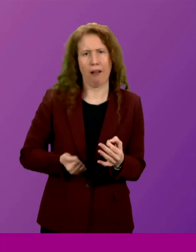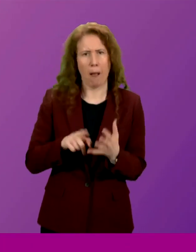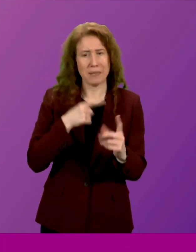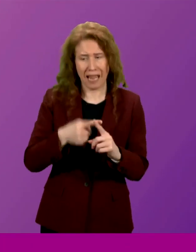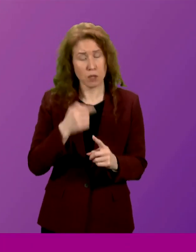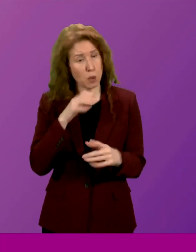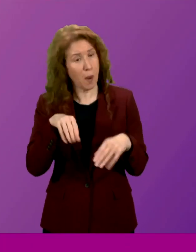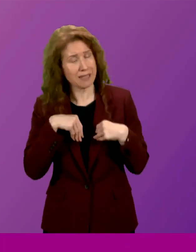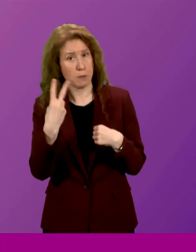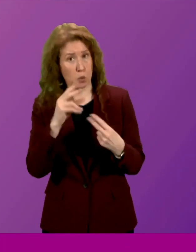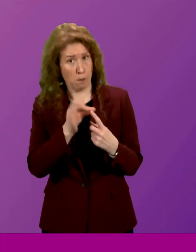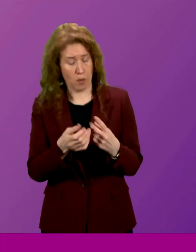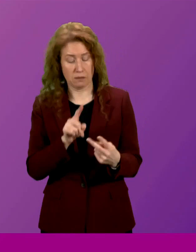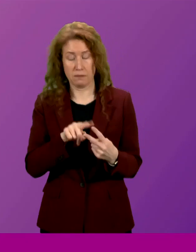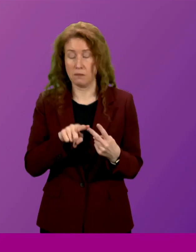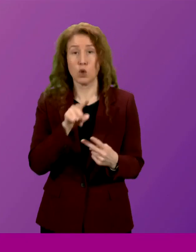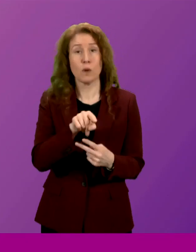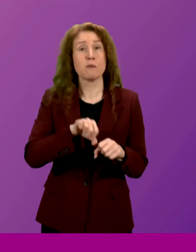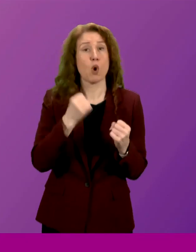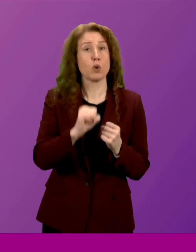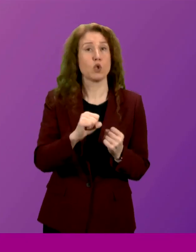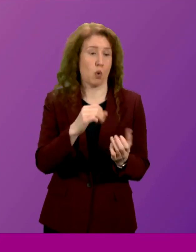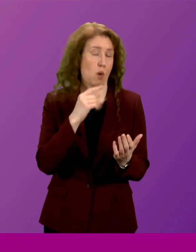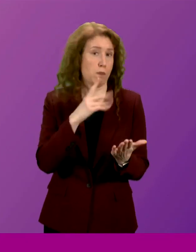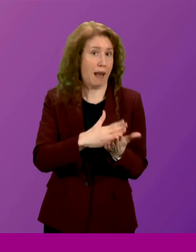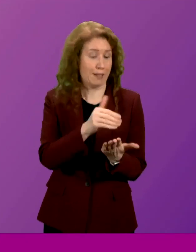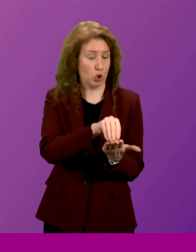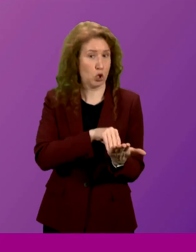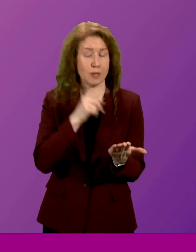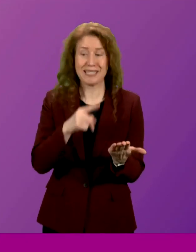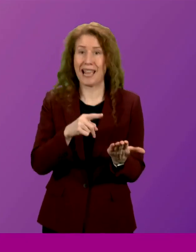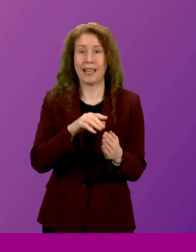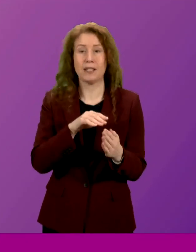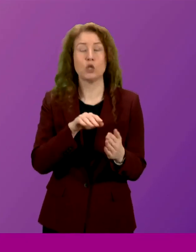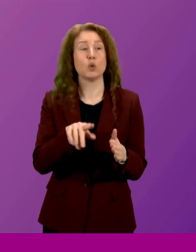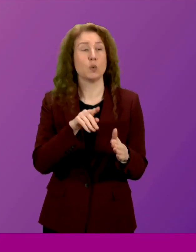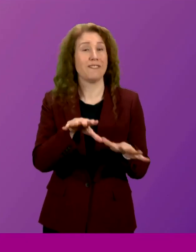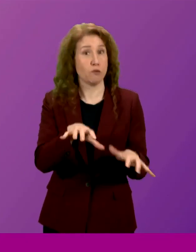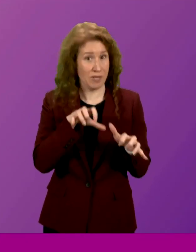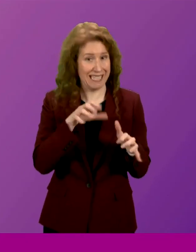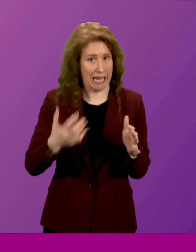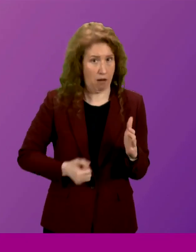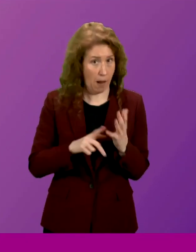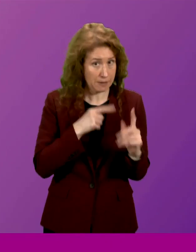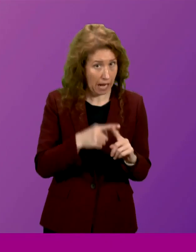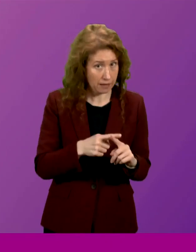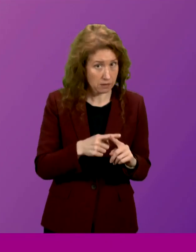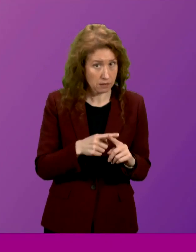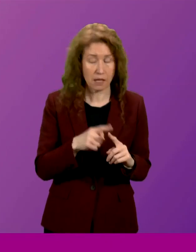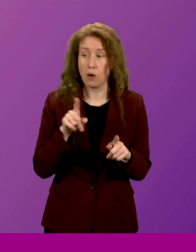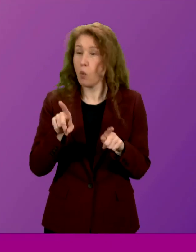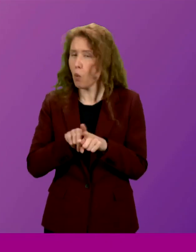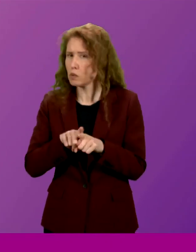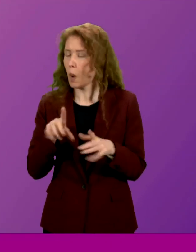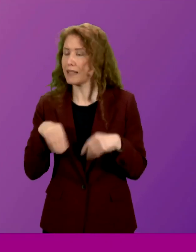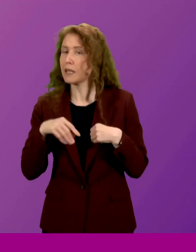2 points? One is that he has broken his manifesto pledge not to freeze income tax. And when he also